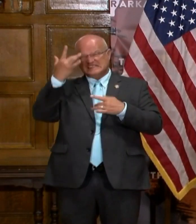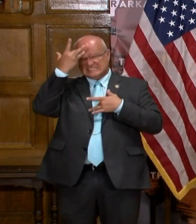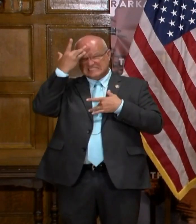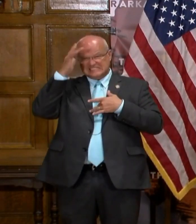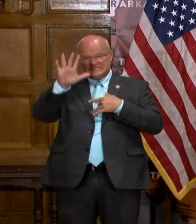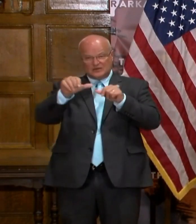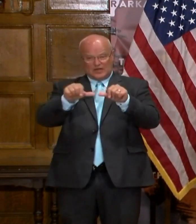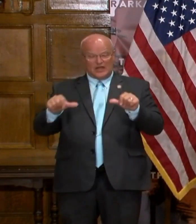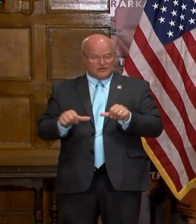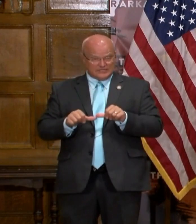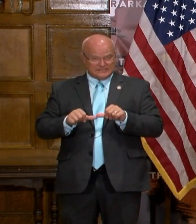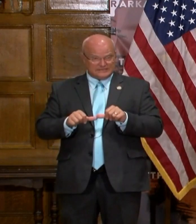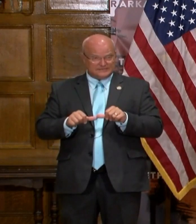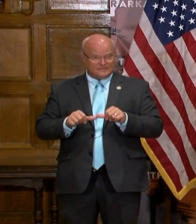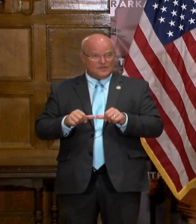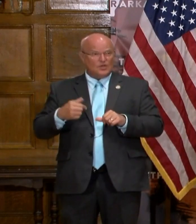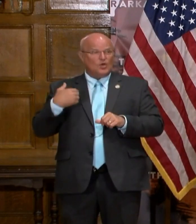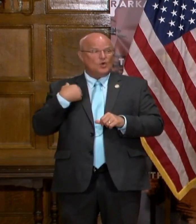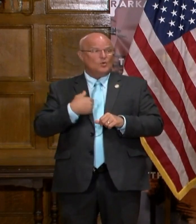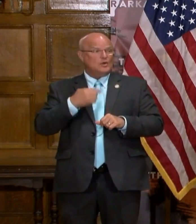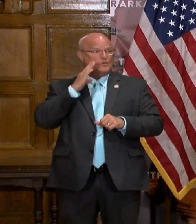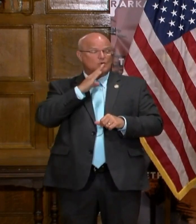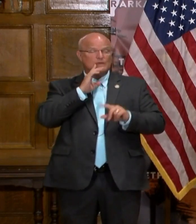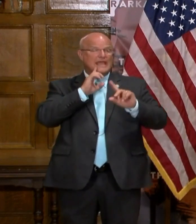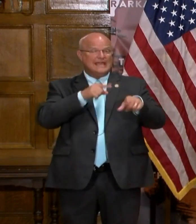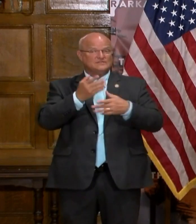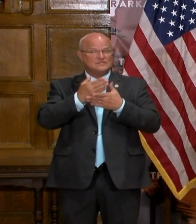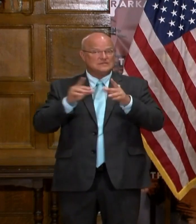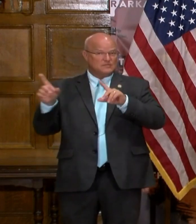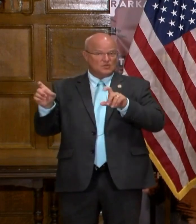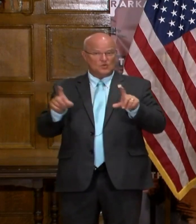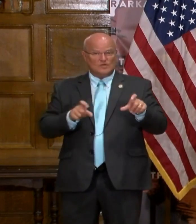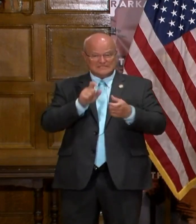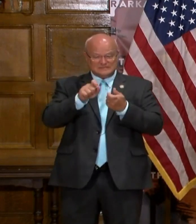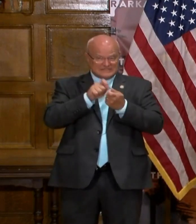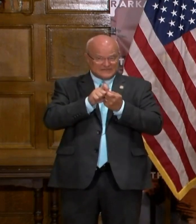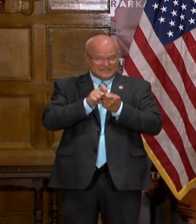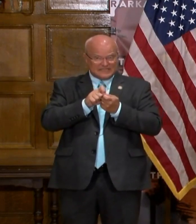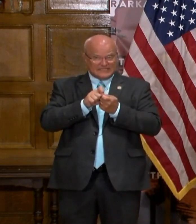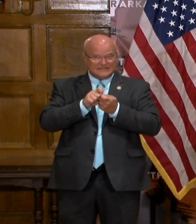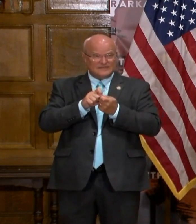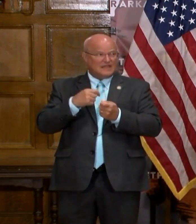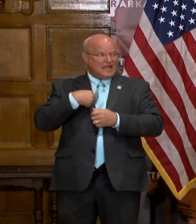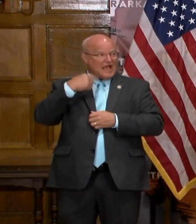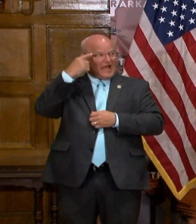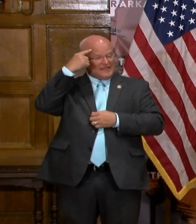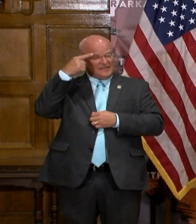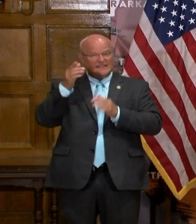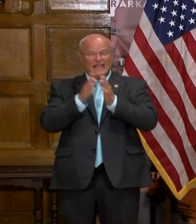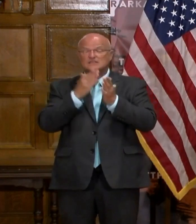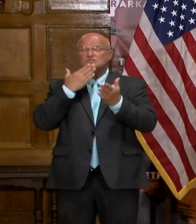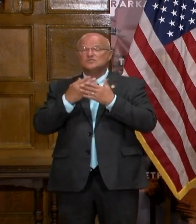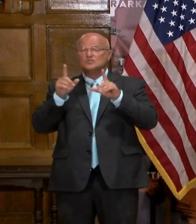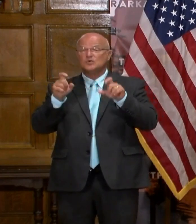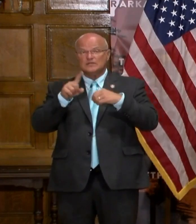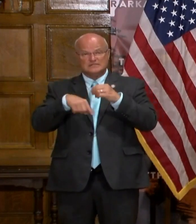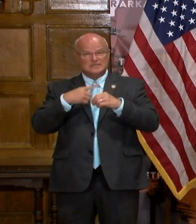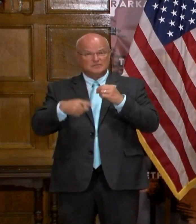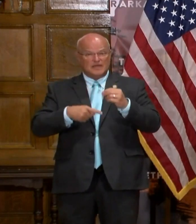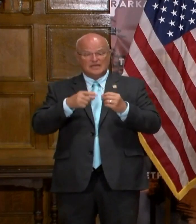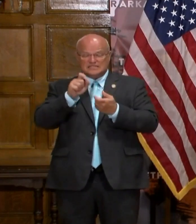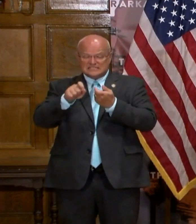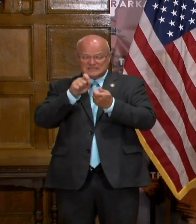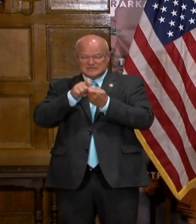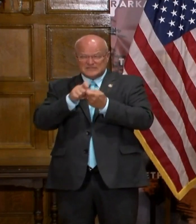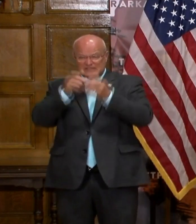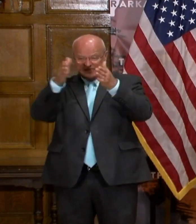in their areas. We will be answering some of their questions specifically. I think they asked some very good questions about whether